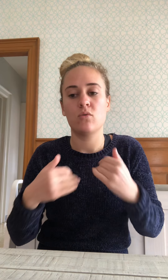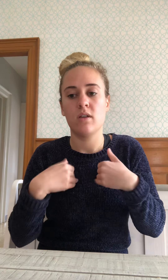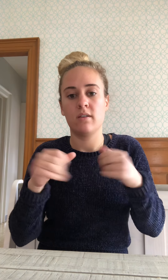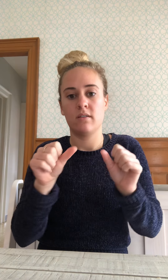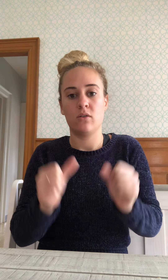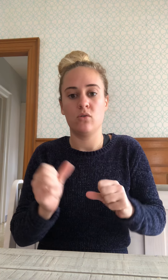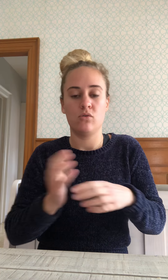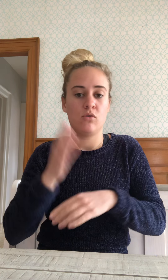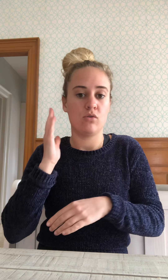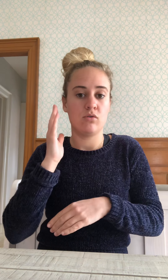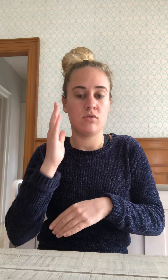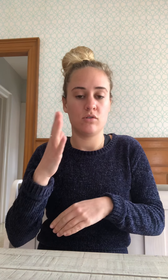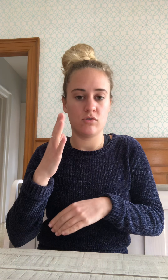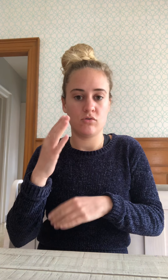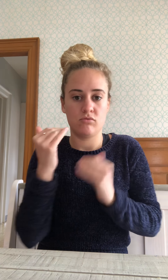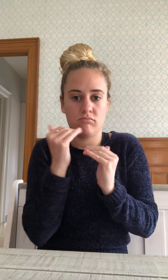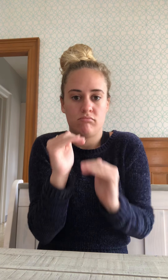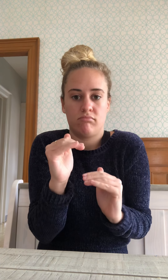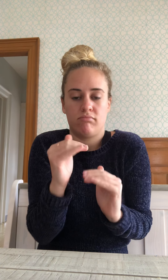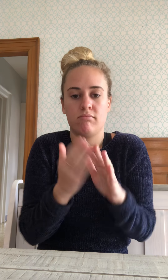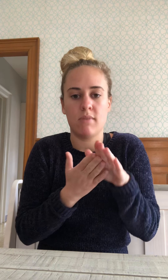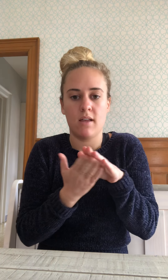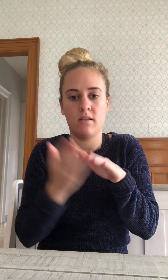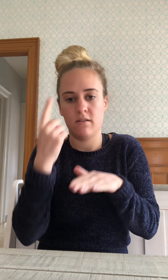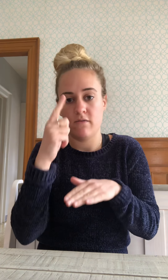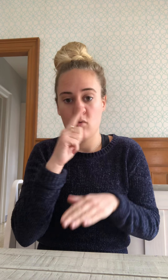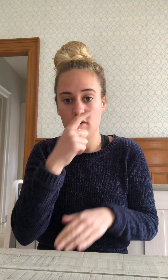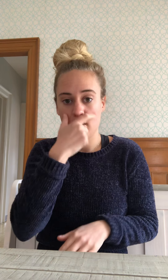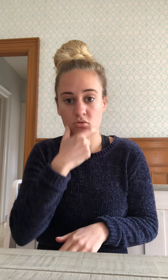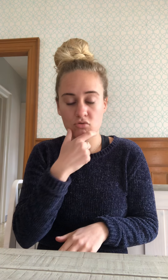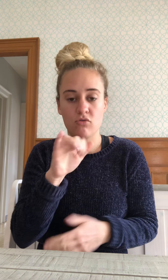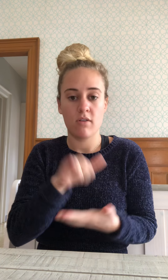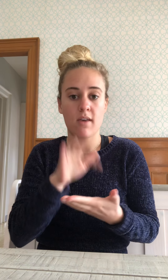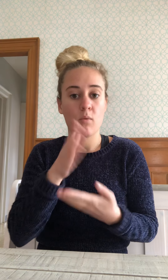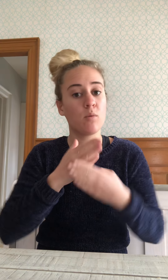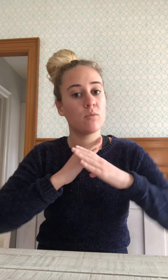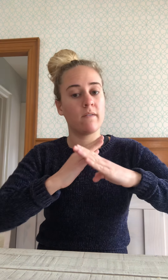constricted palatally for the denture. That will prevent the tongue from getting that seal